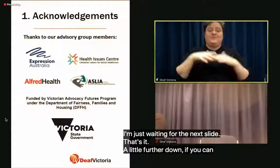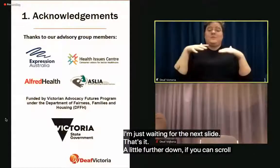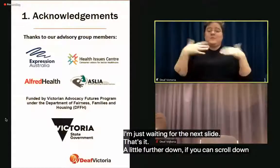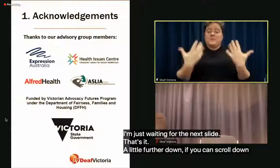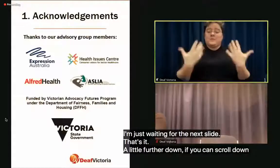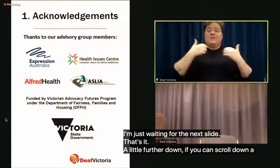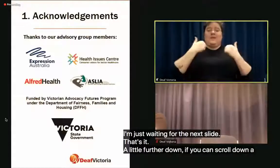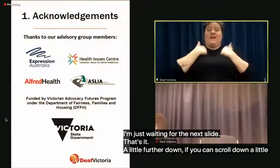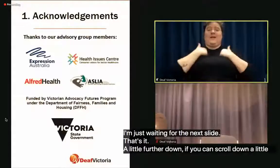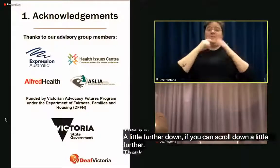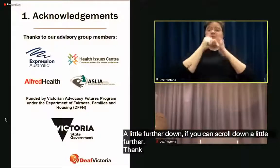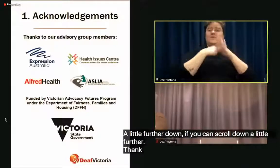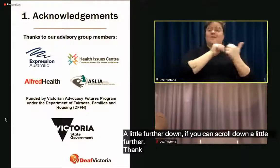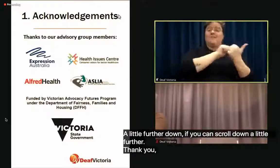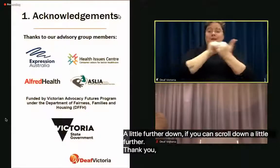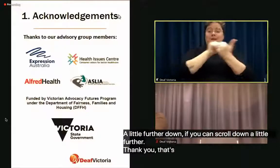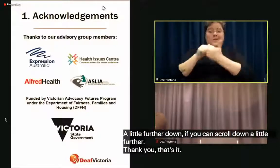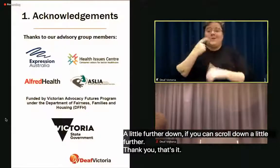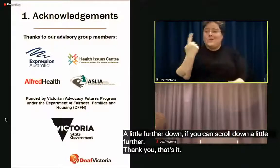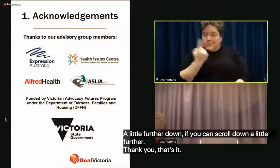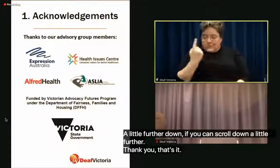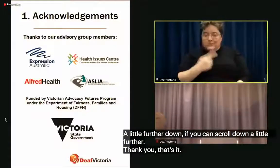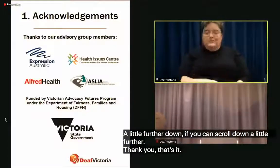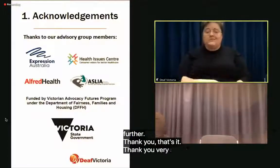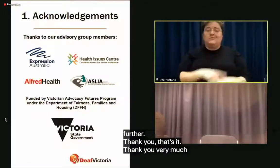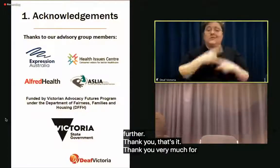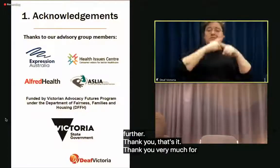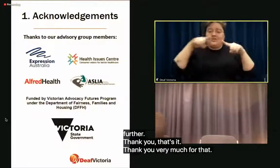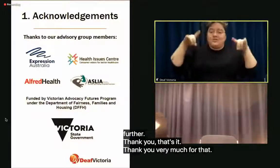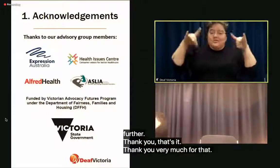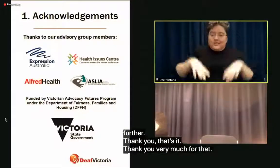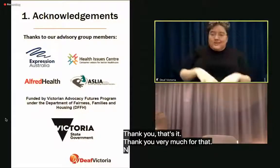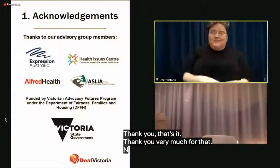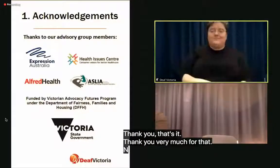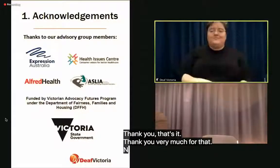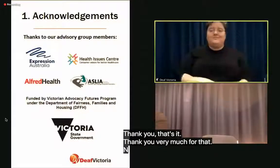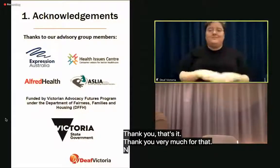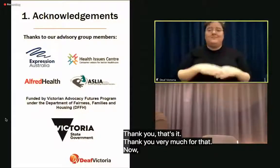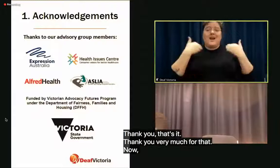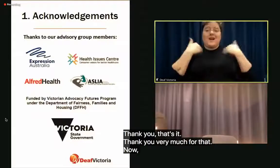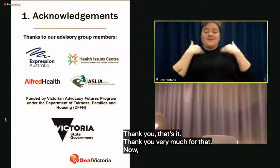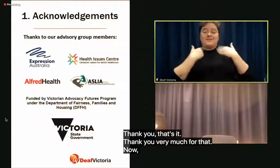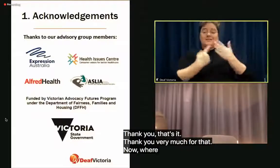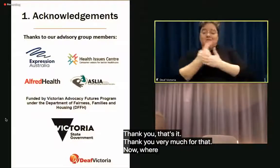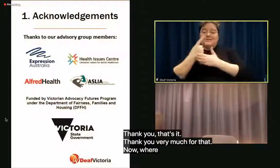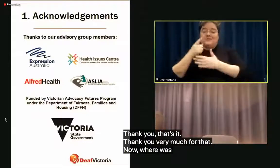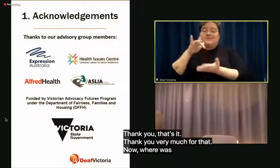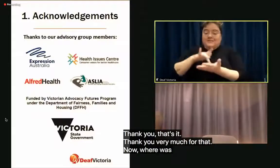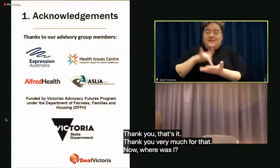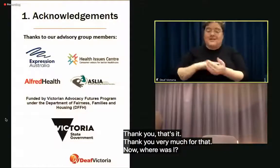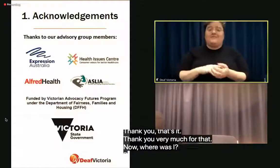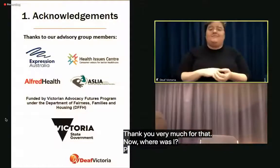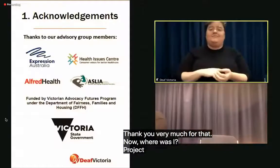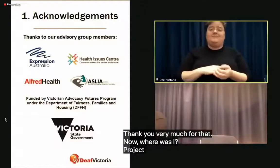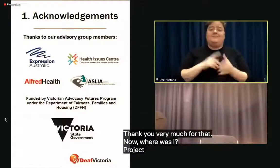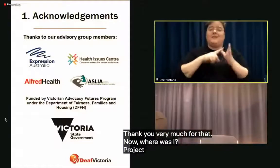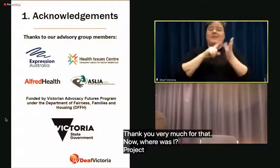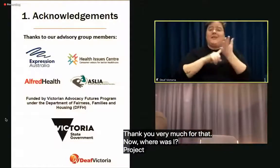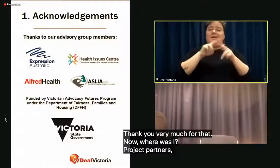that. Now, where was I? Project partners, the advisor group, include Expression Australia, the Health Issues